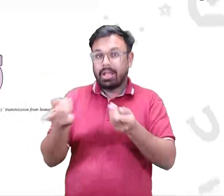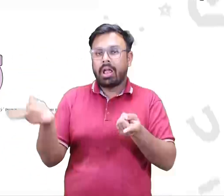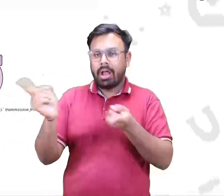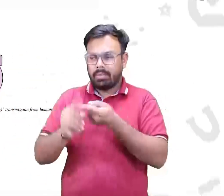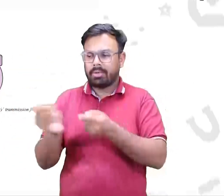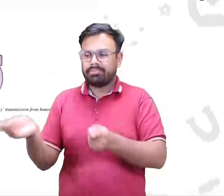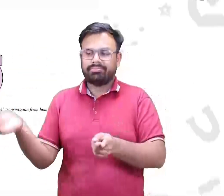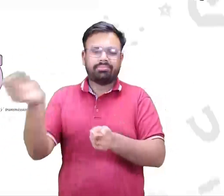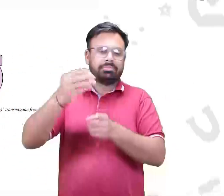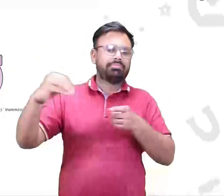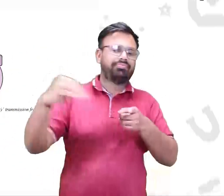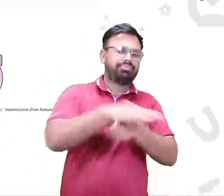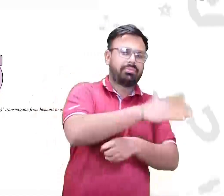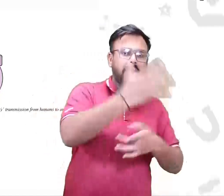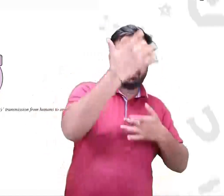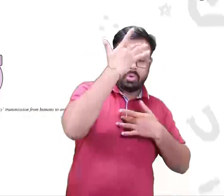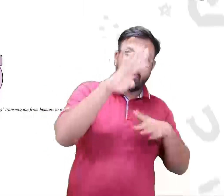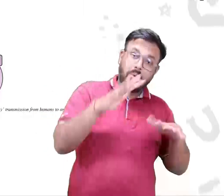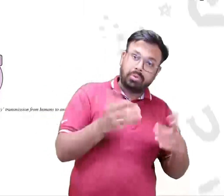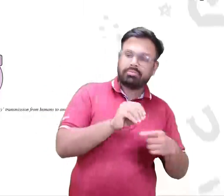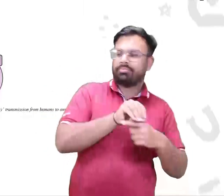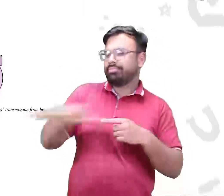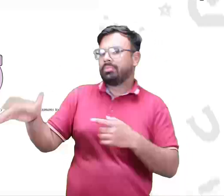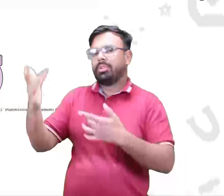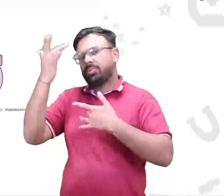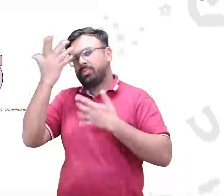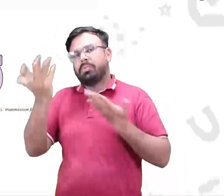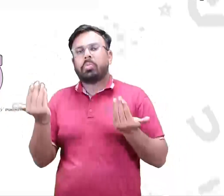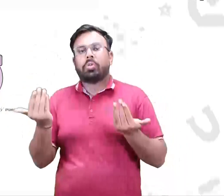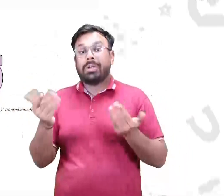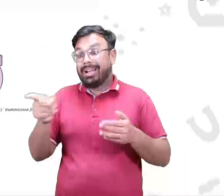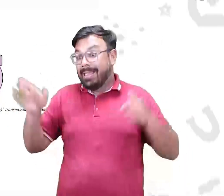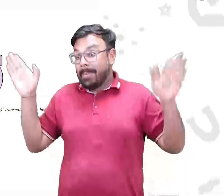Wildlife trade and animal markets.